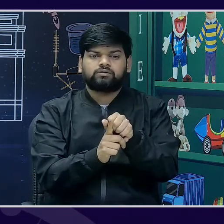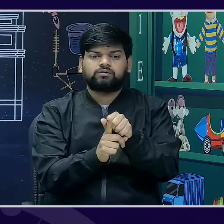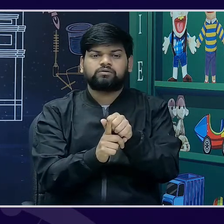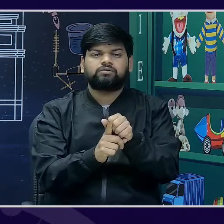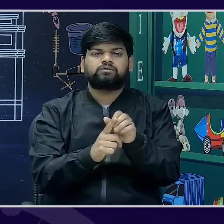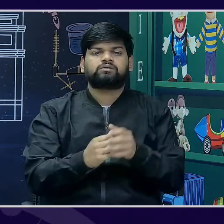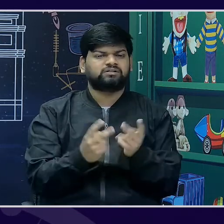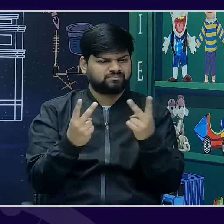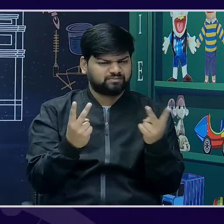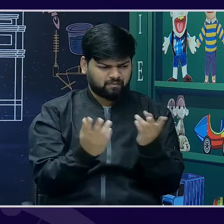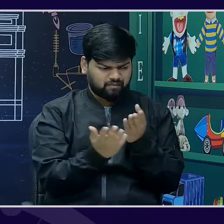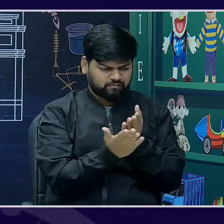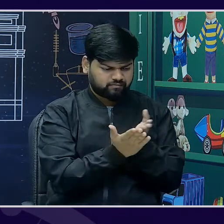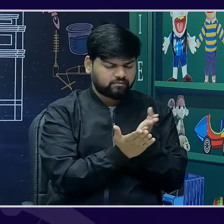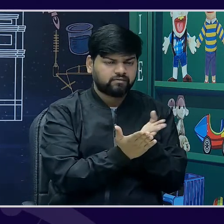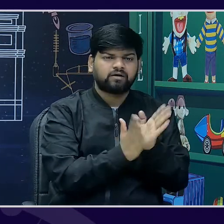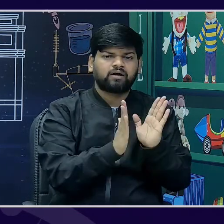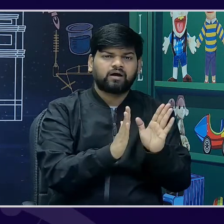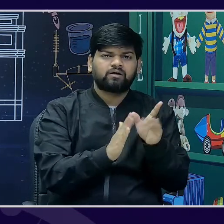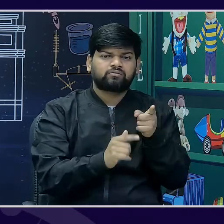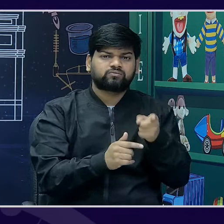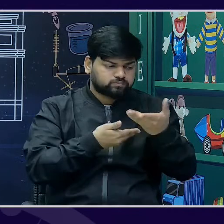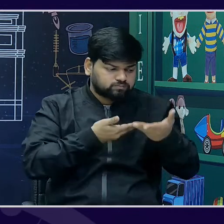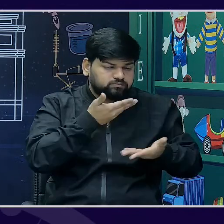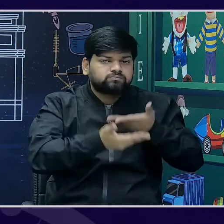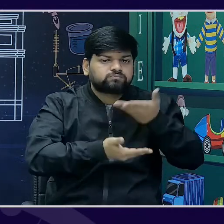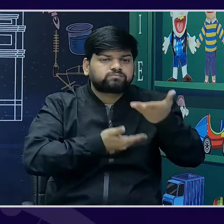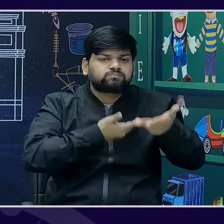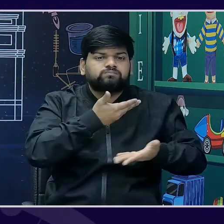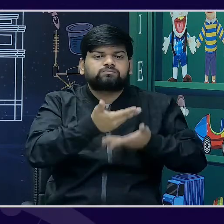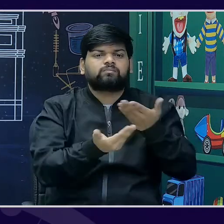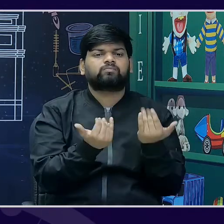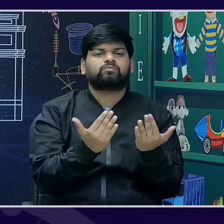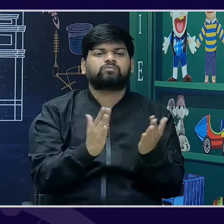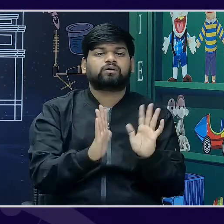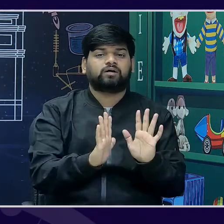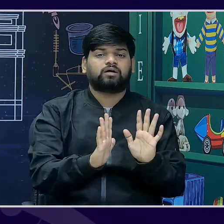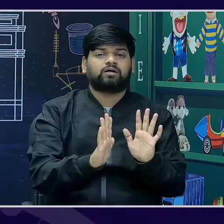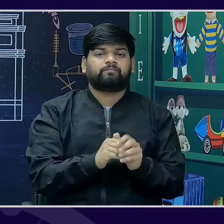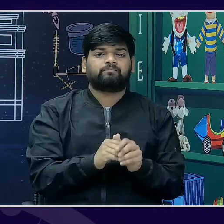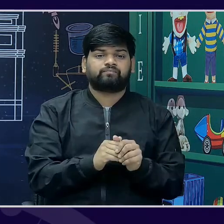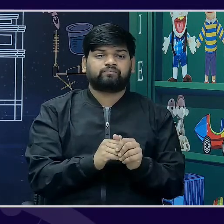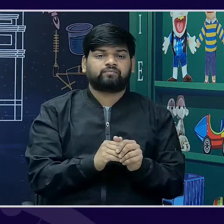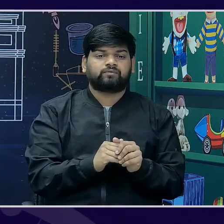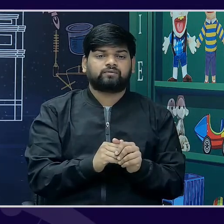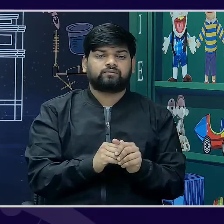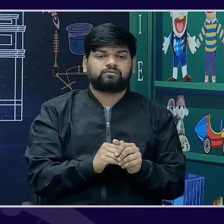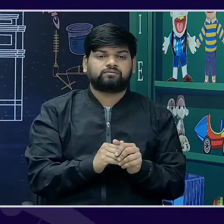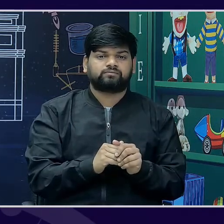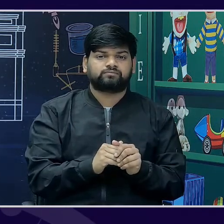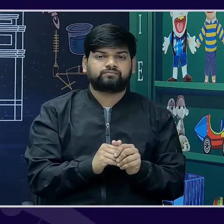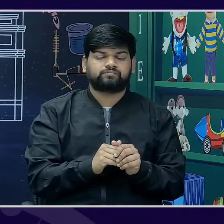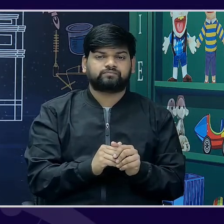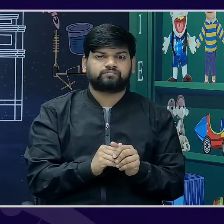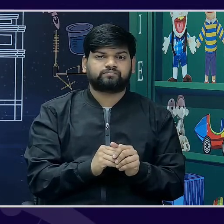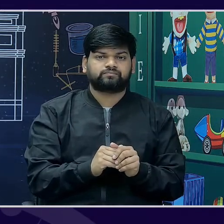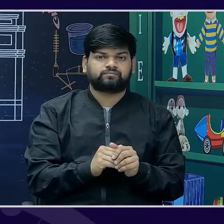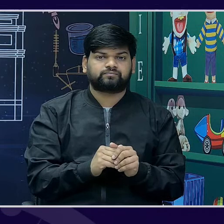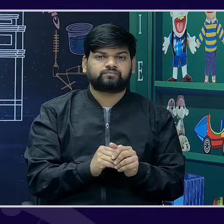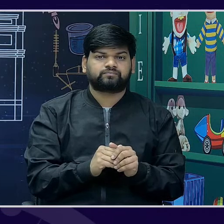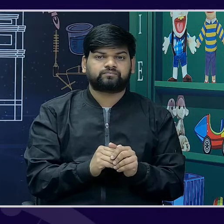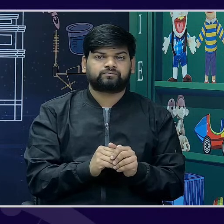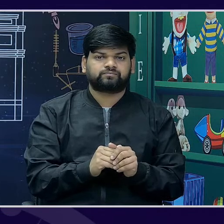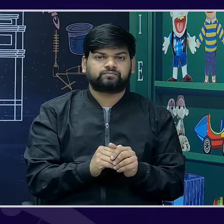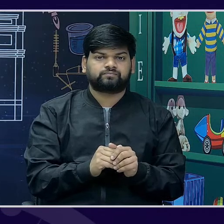where that is the place where a ENT surgeon is going to insert the implant. And after that, the other thing